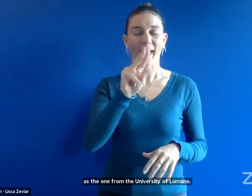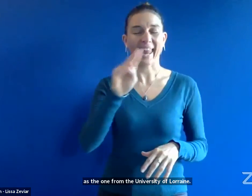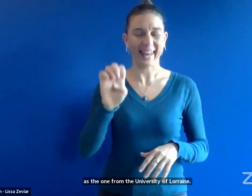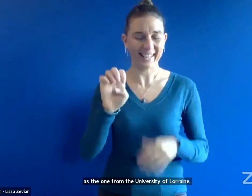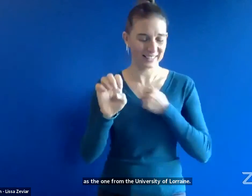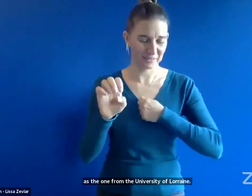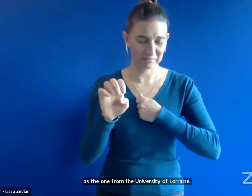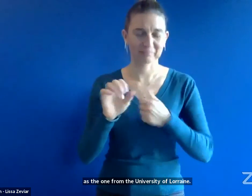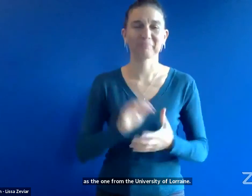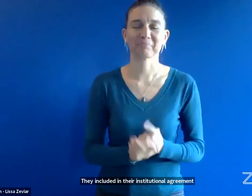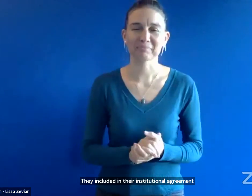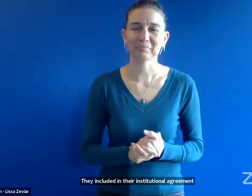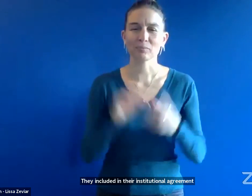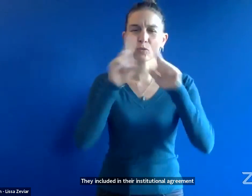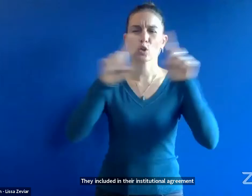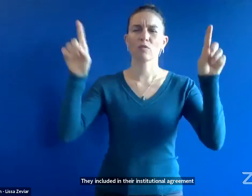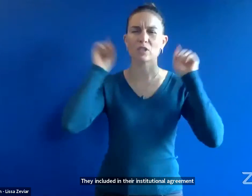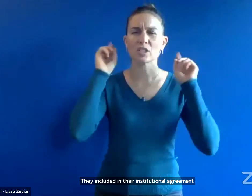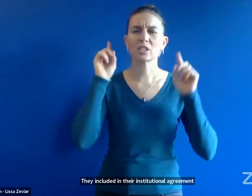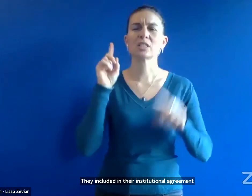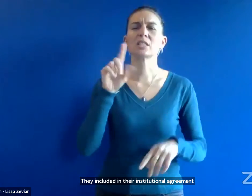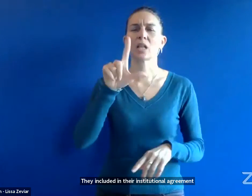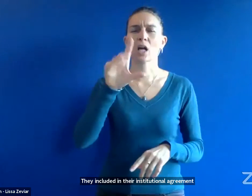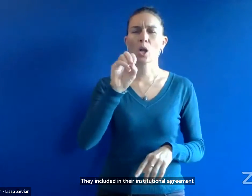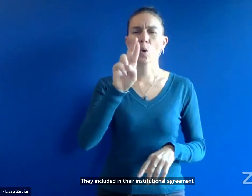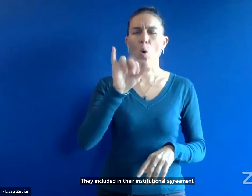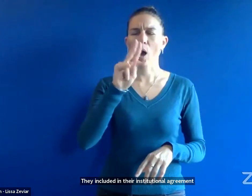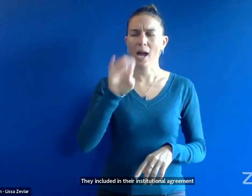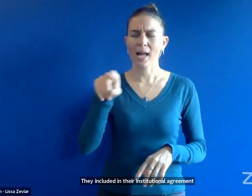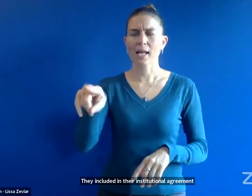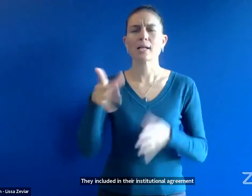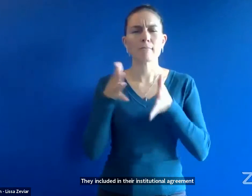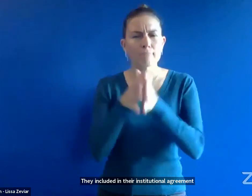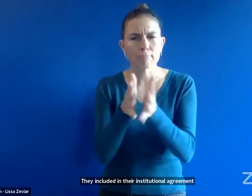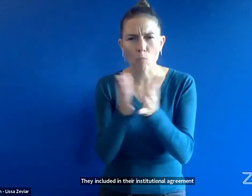really information on how they are supporting students with disabilities.